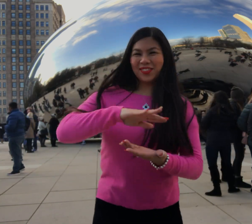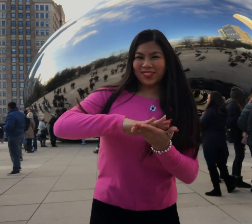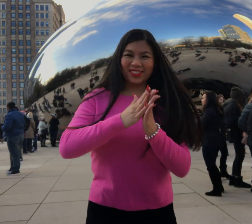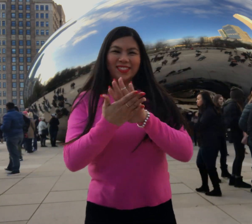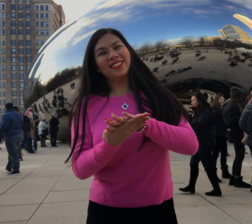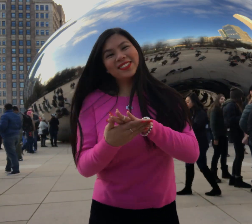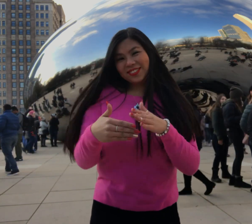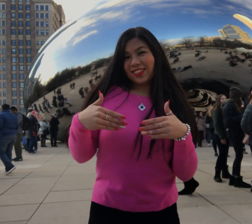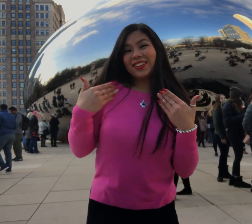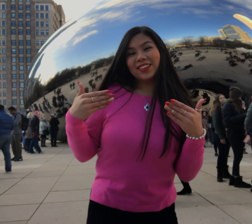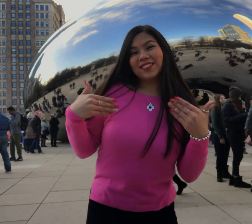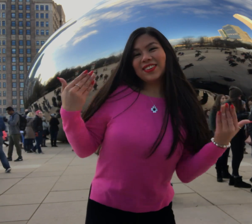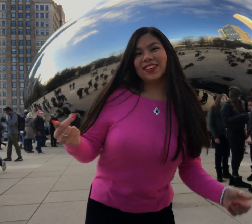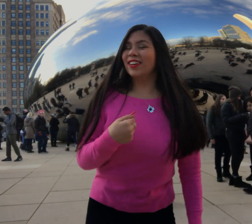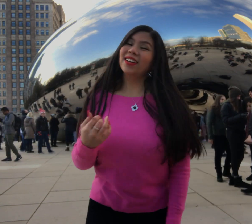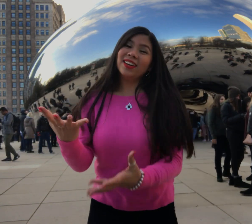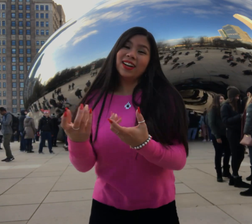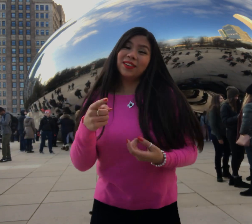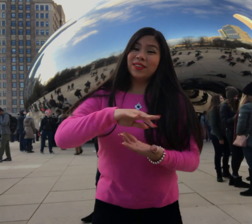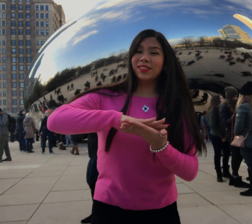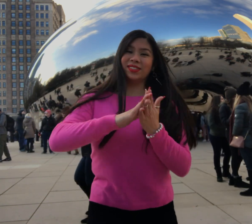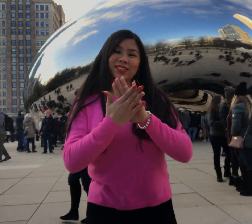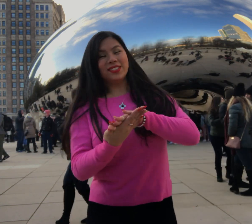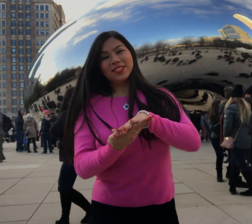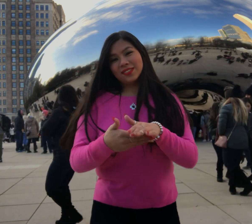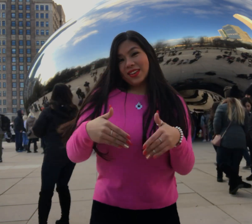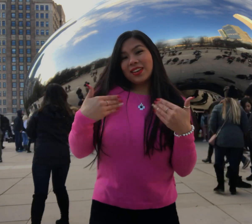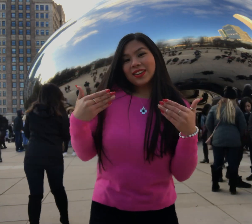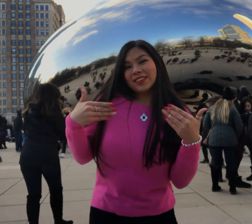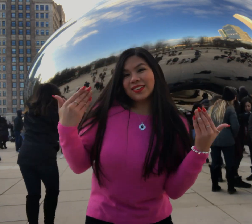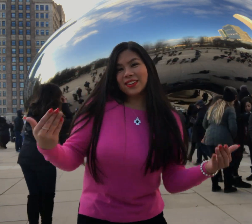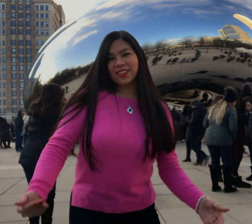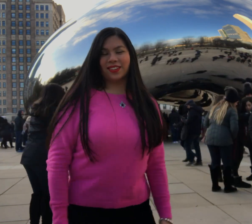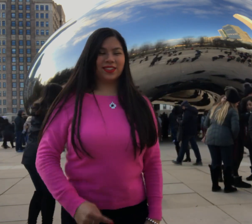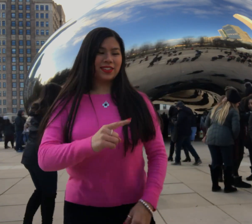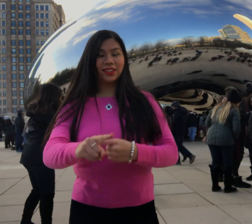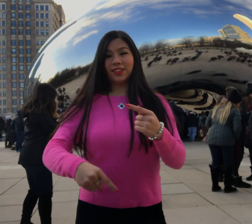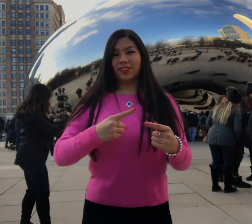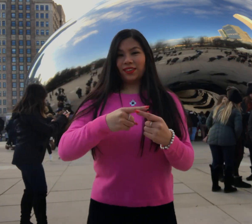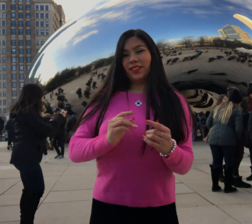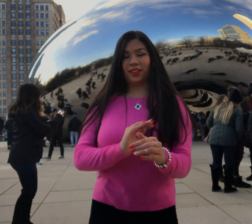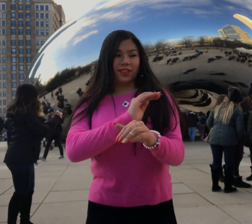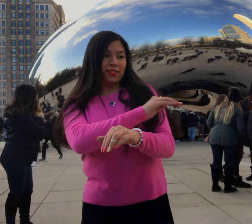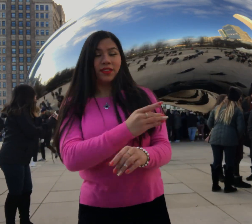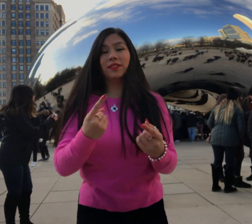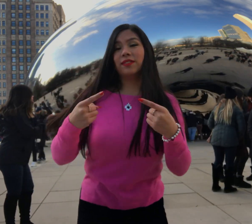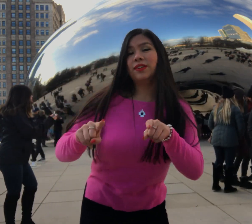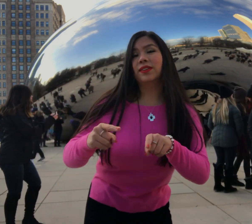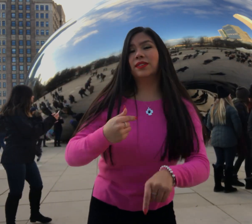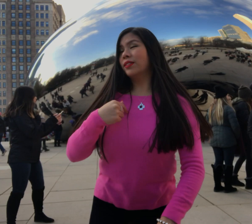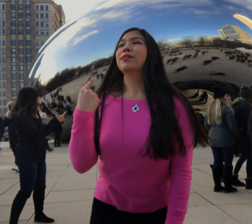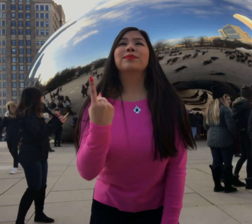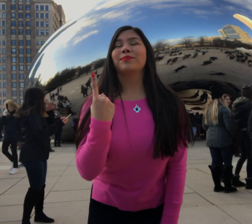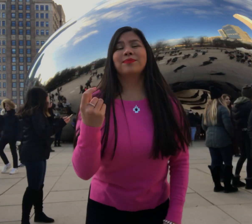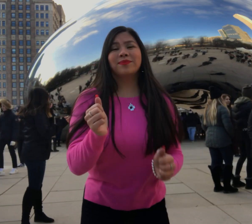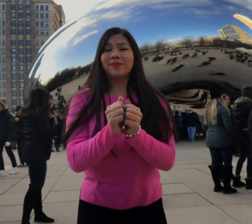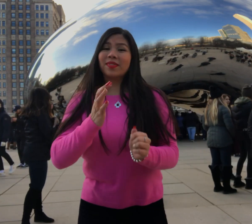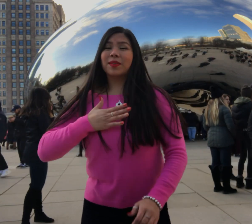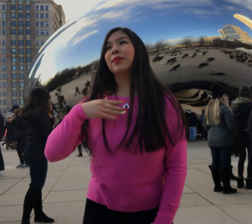want you to be happier, I want you to be happier When the evening falls, and I'm left there